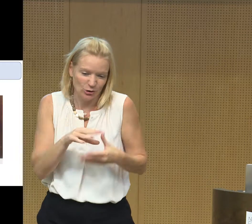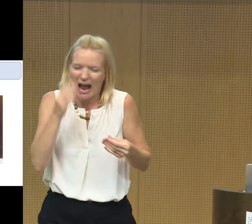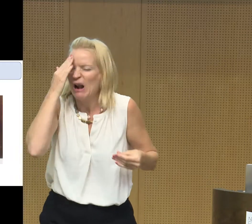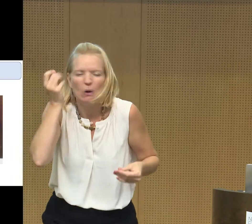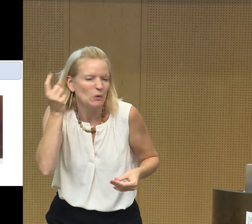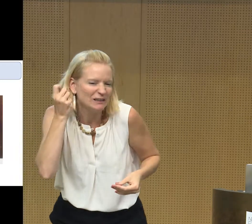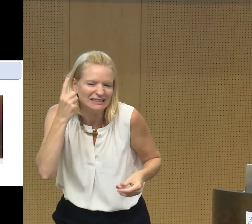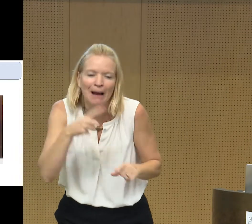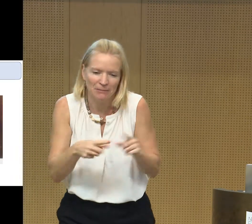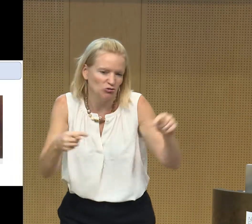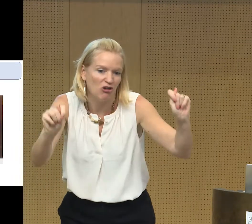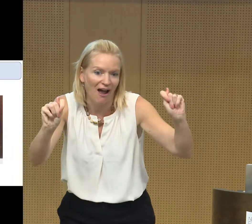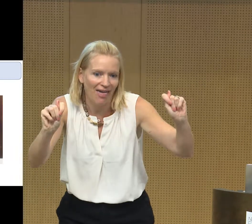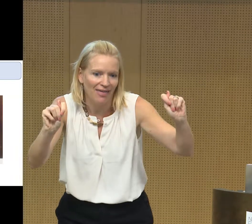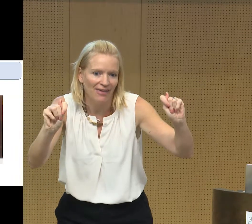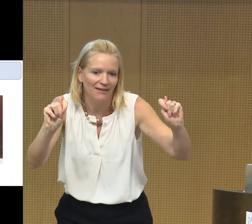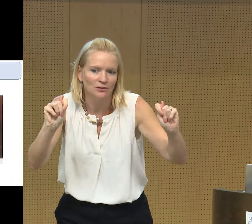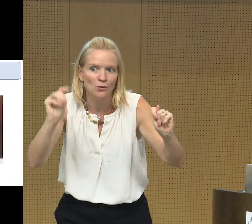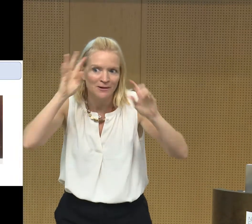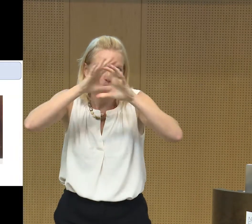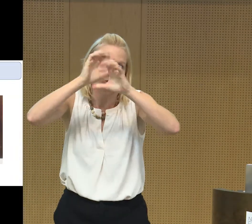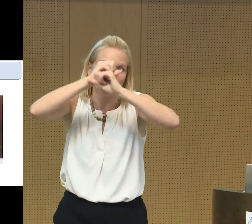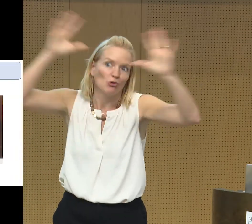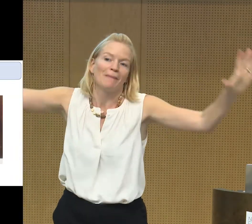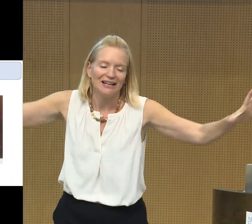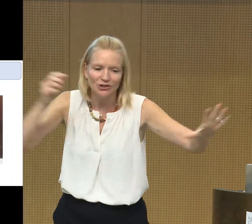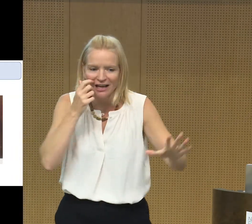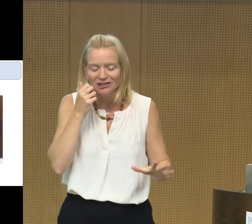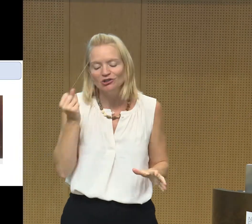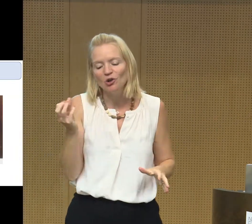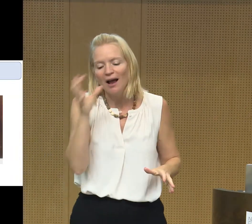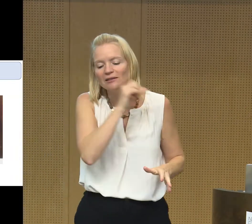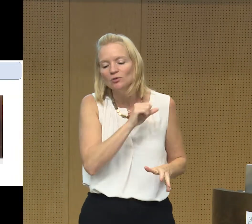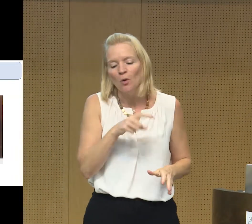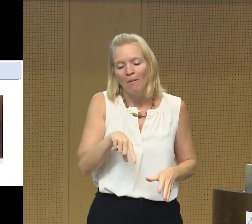I know you don't understand, but would just try and watch and use your imagination.